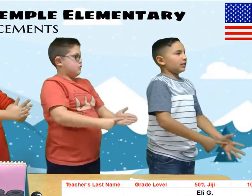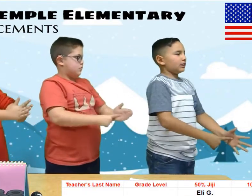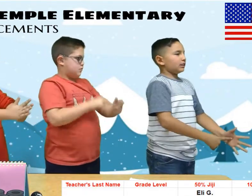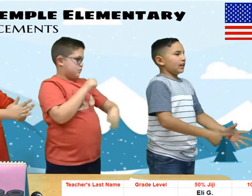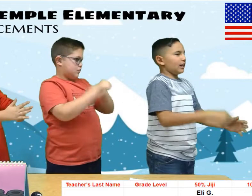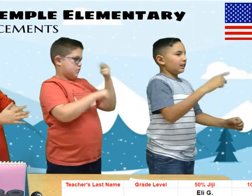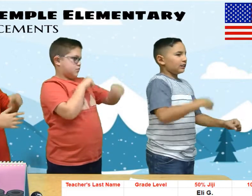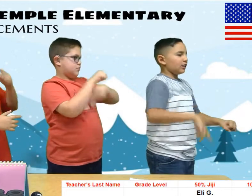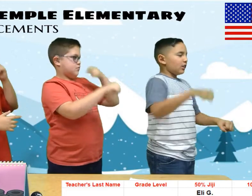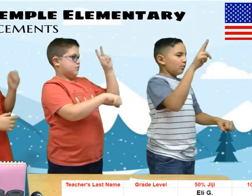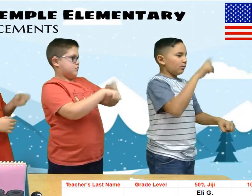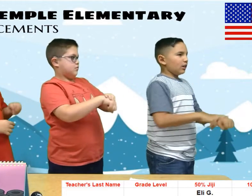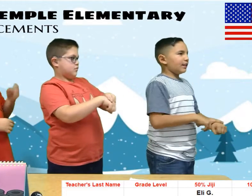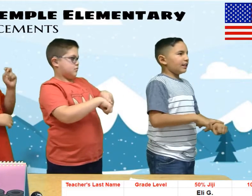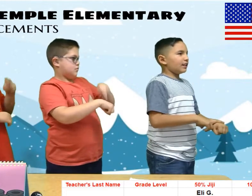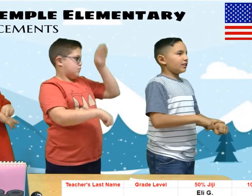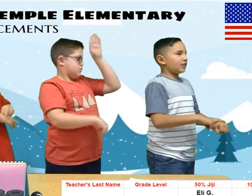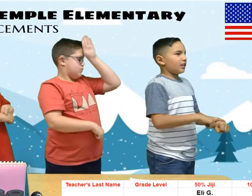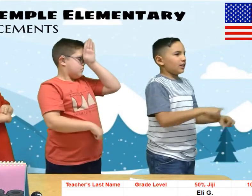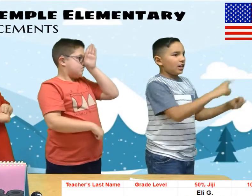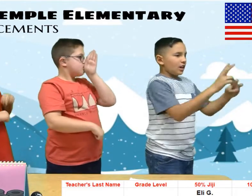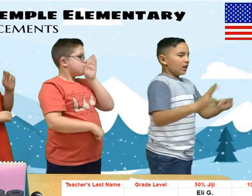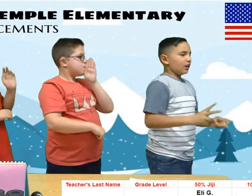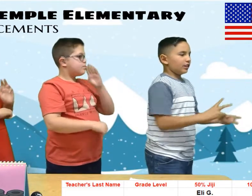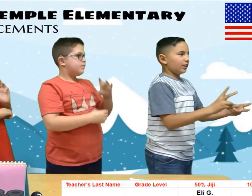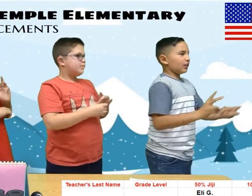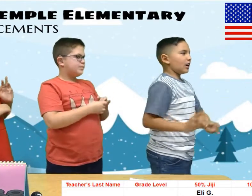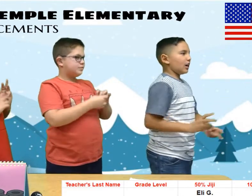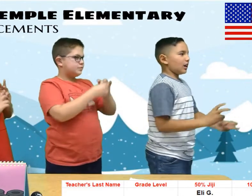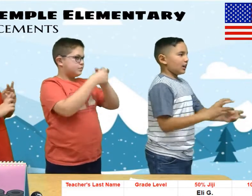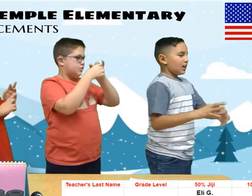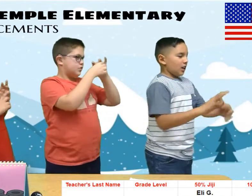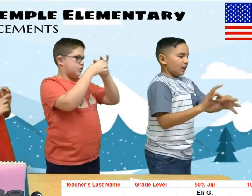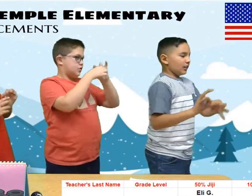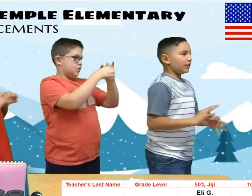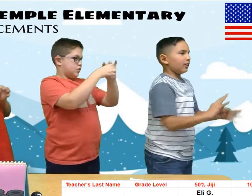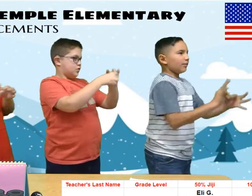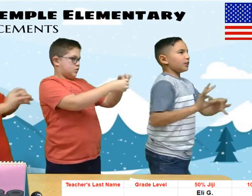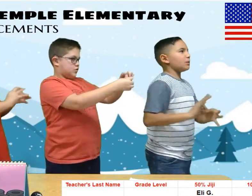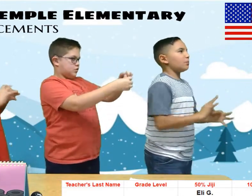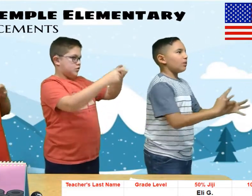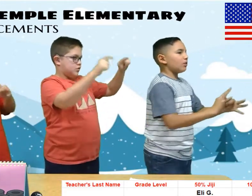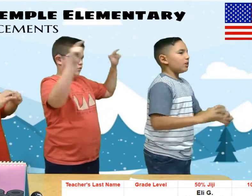for which it stands, one nation, under God,